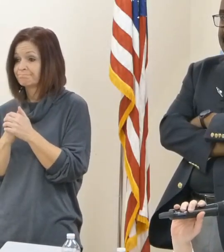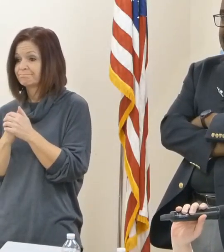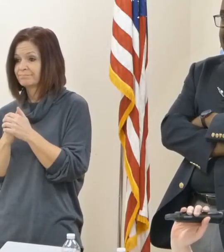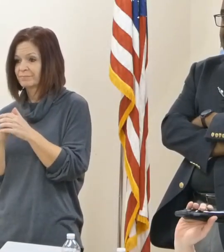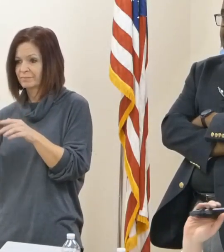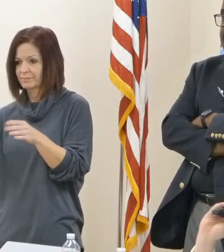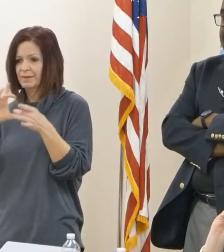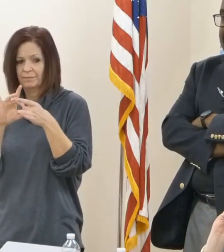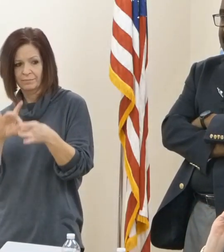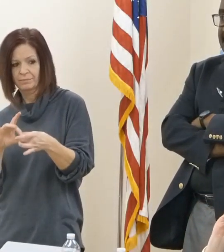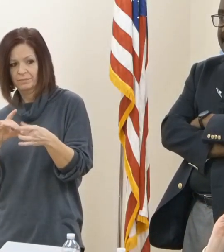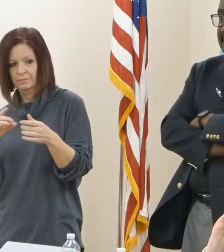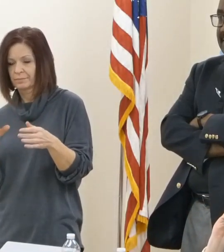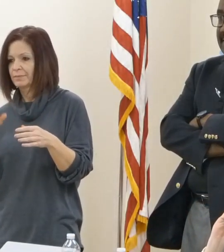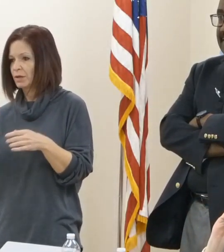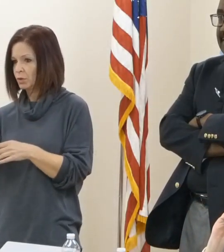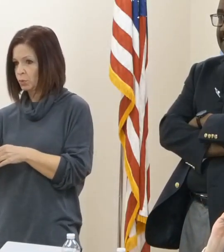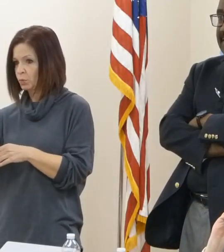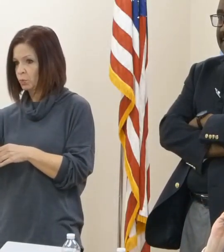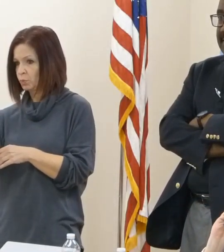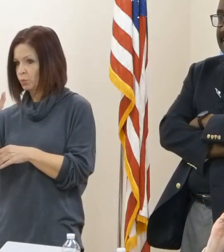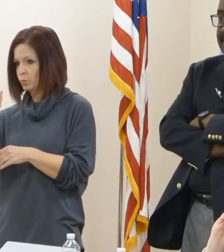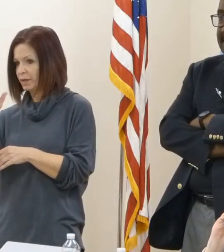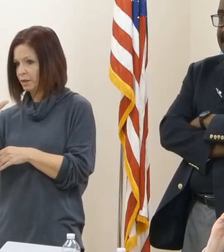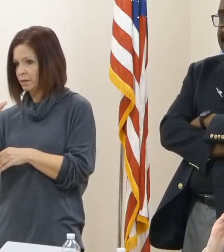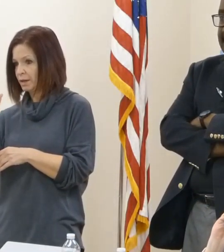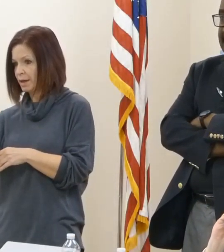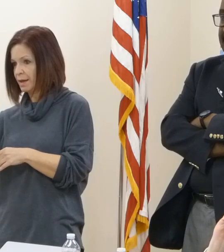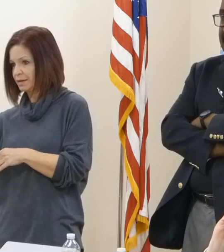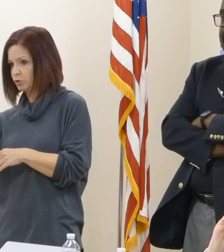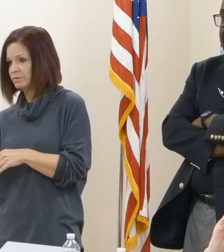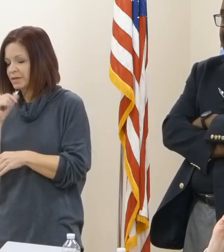said we don't have to have it until October,